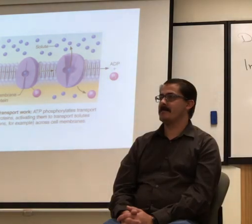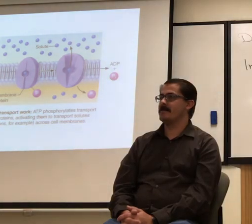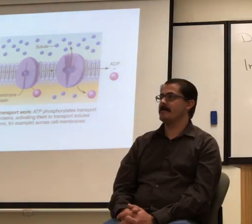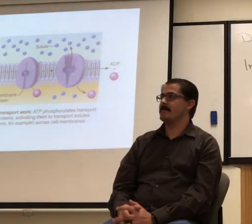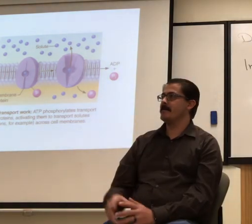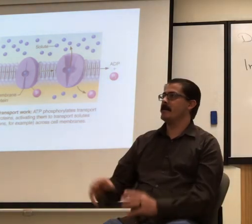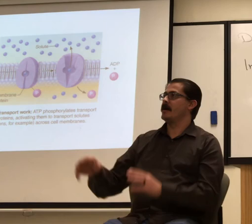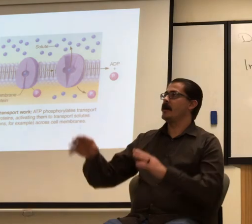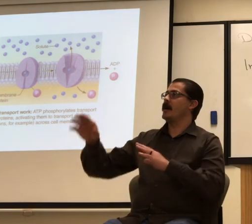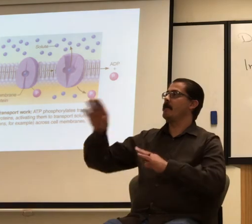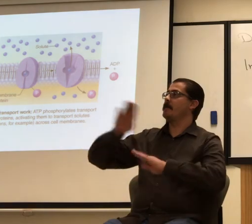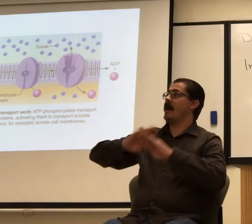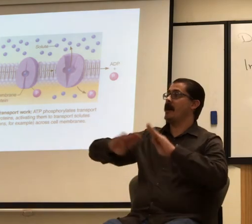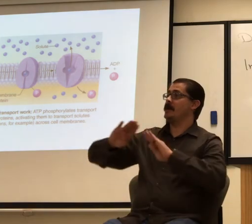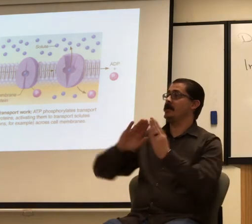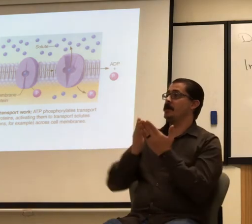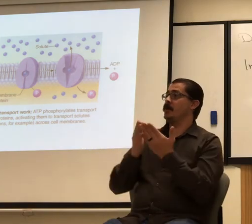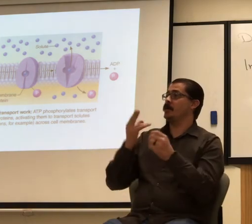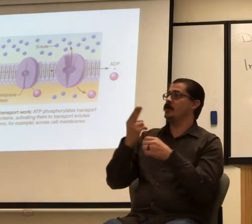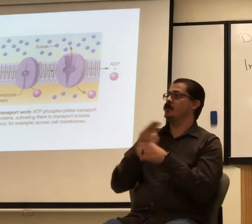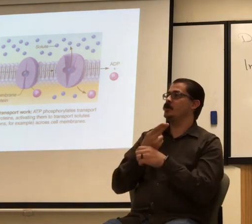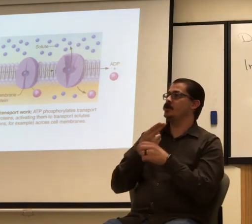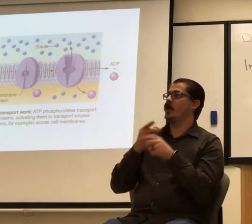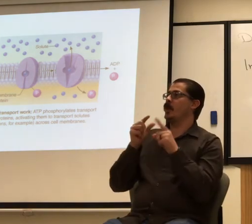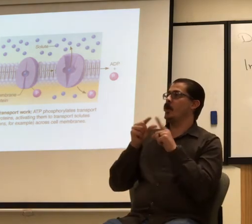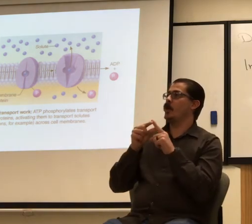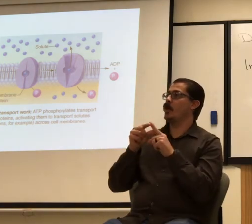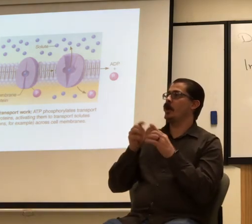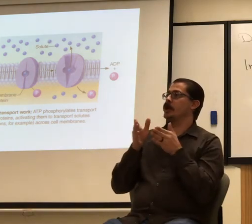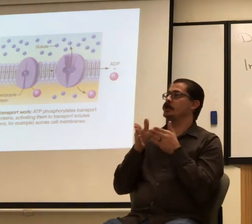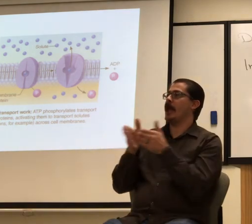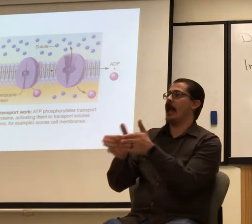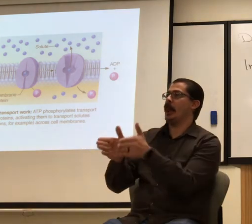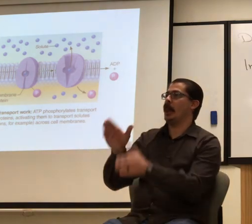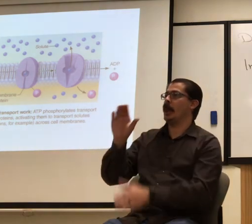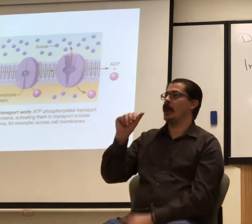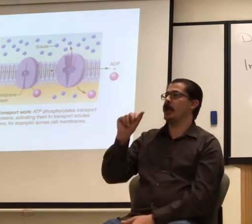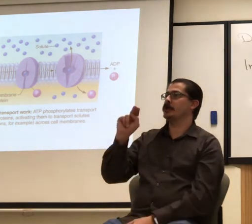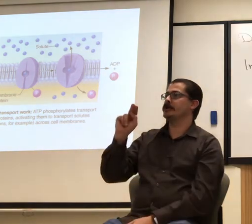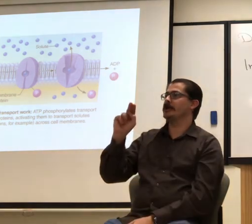Biology books like to use the term channel,